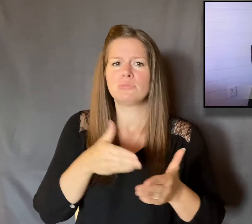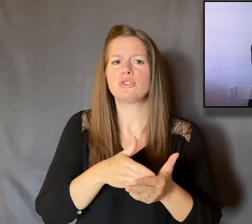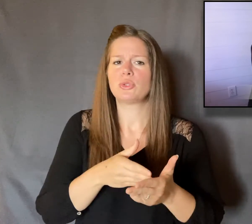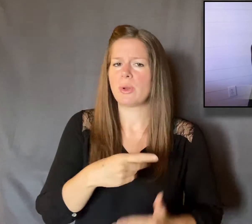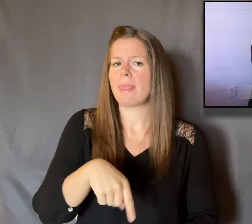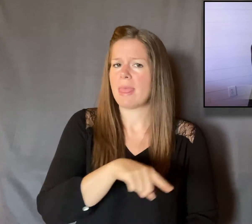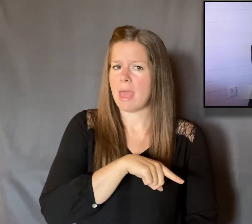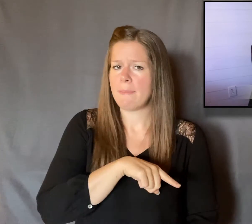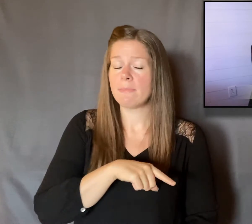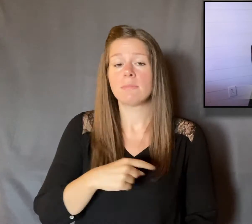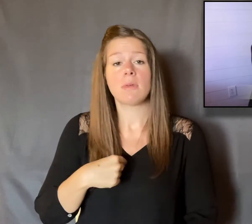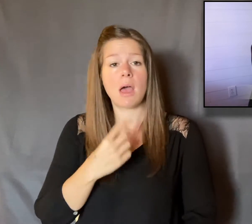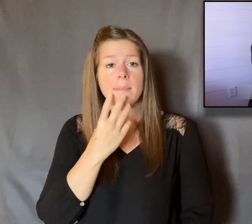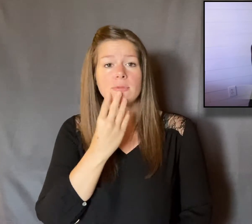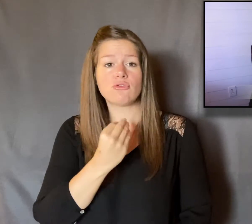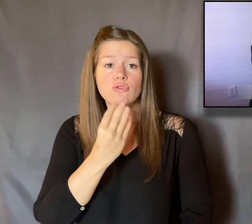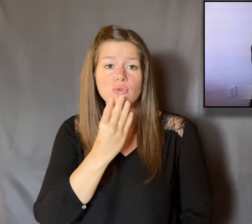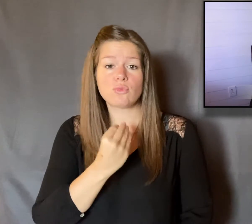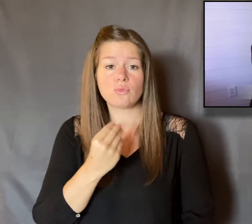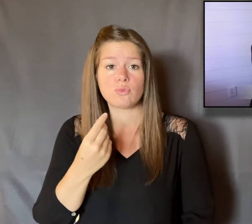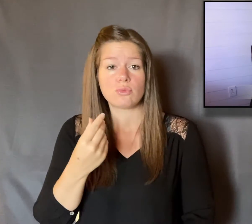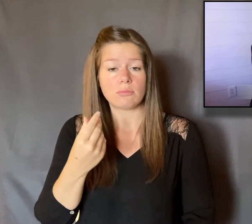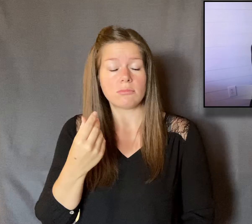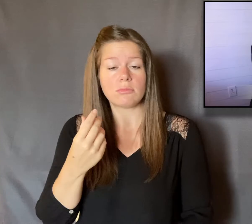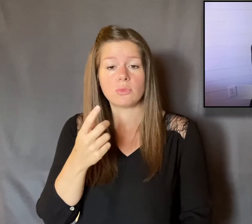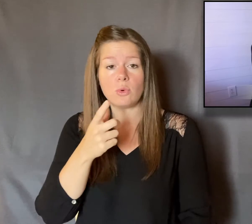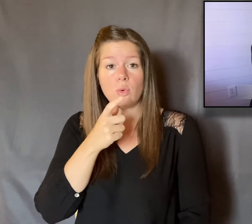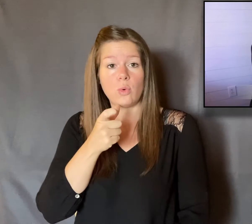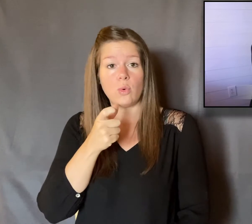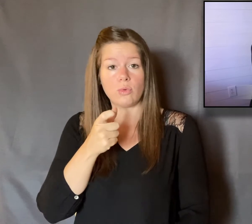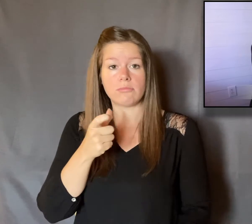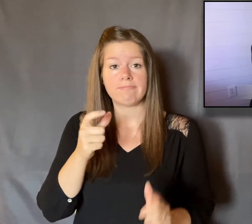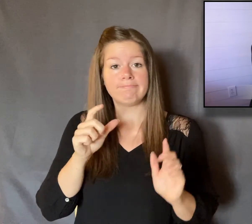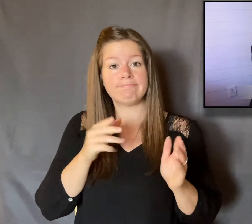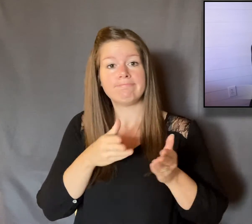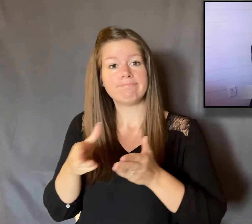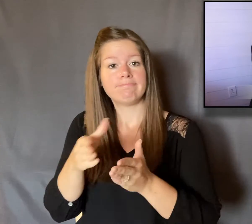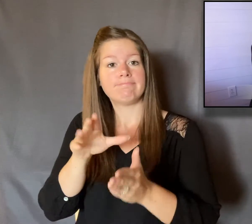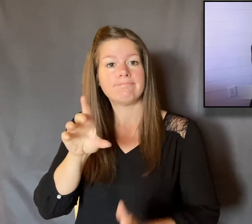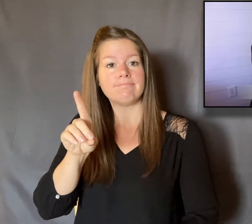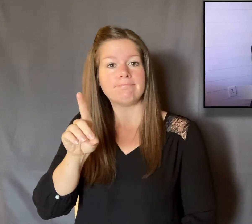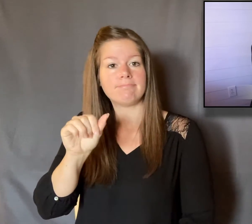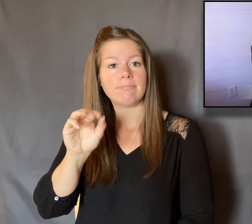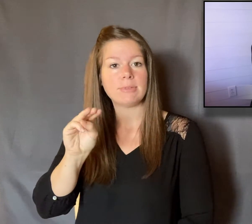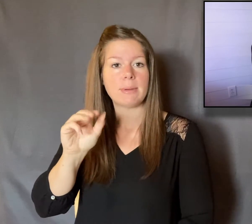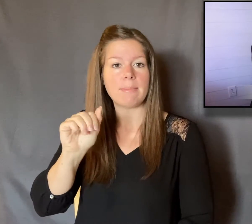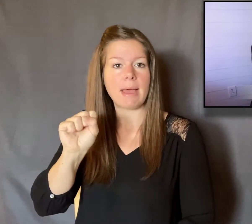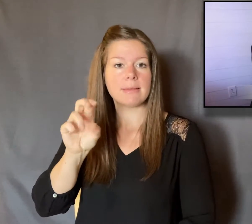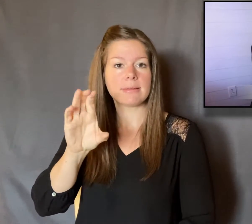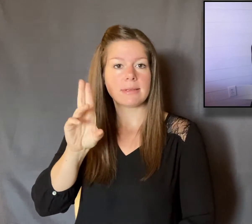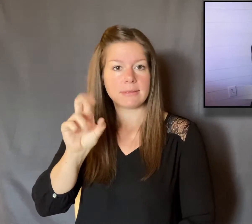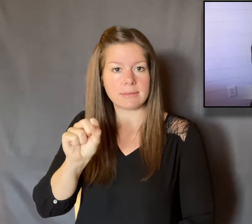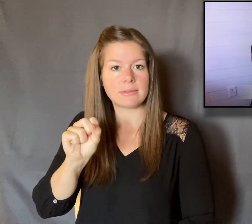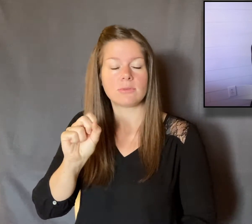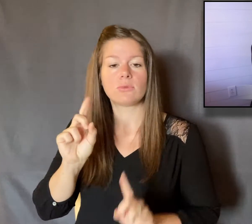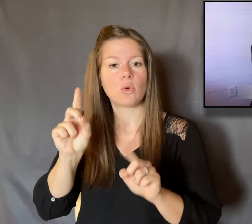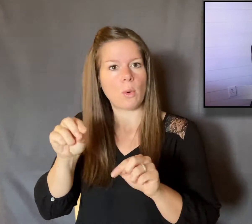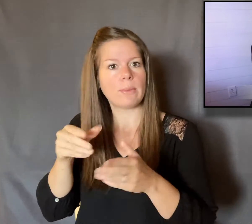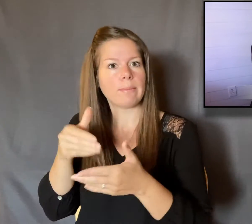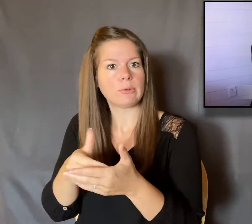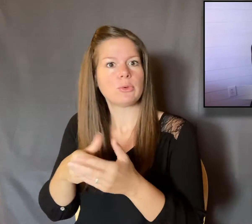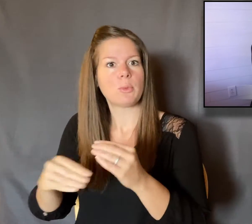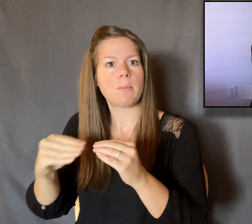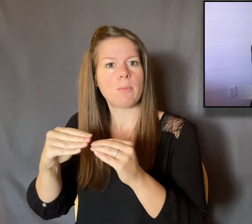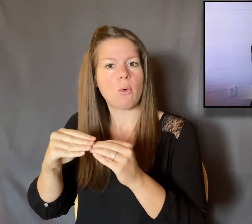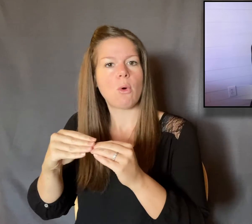who, on the road to Damascus to go persecute even more Christians, had an encounter with the living